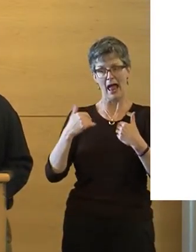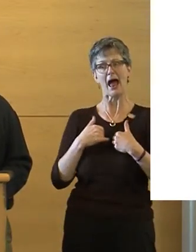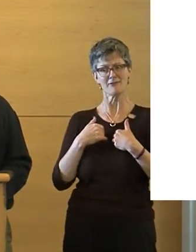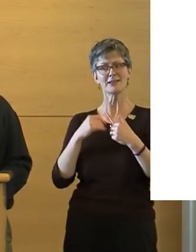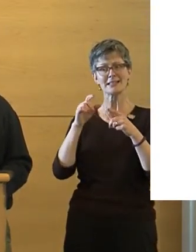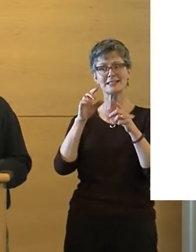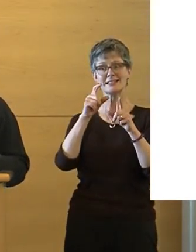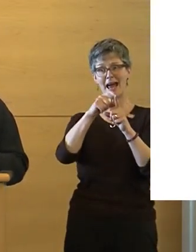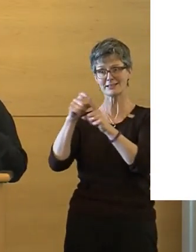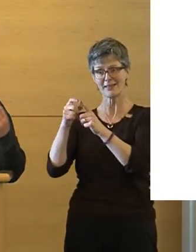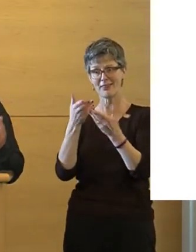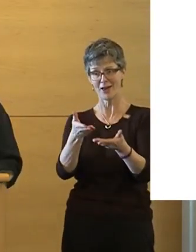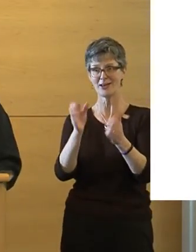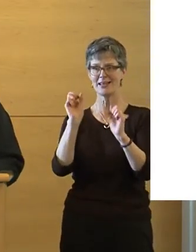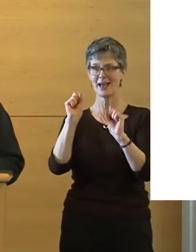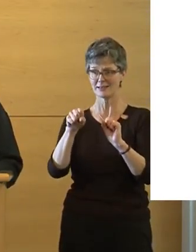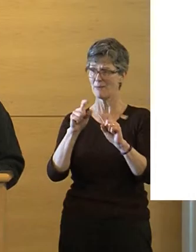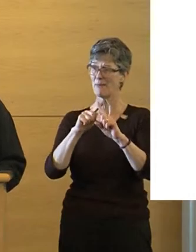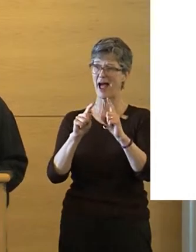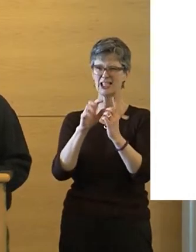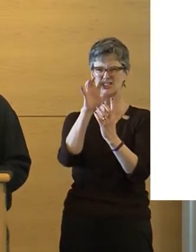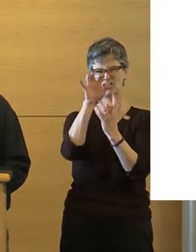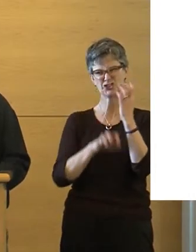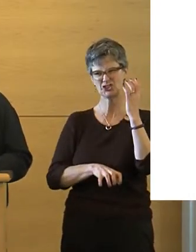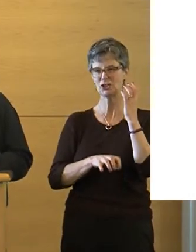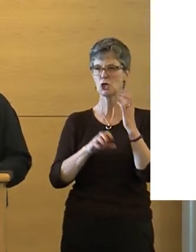need to access those and they don't have any ability to read them.